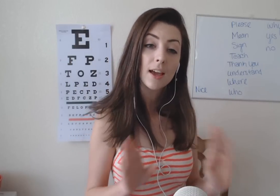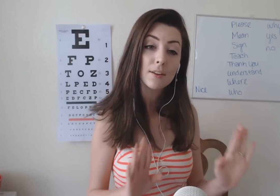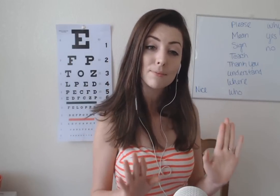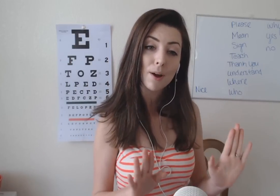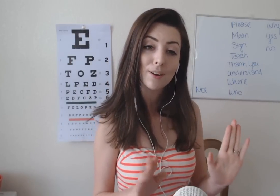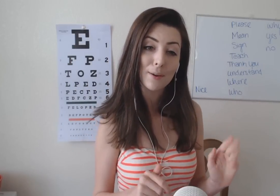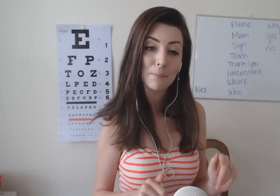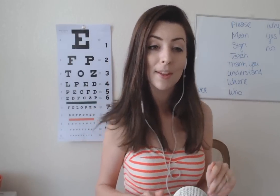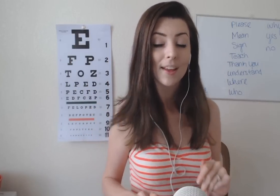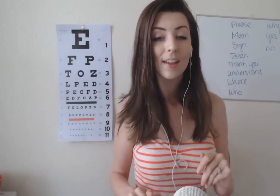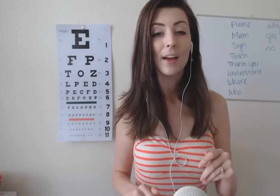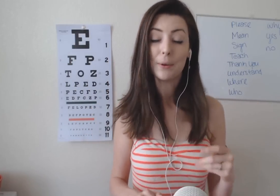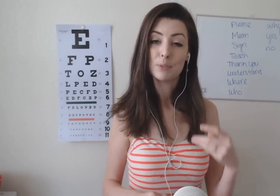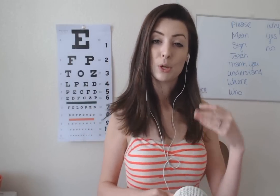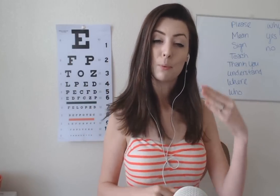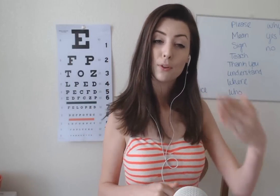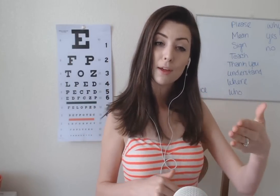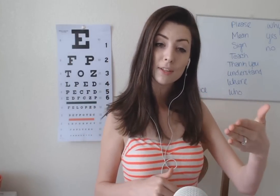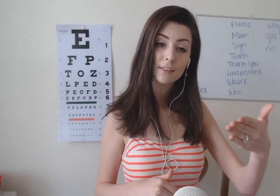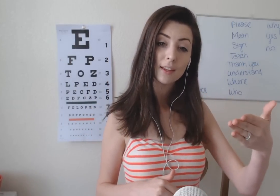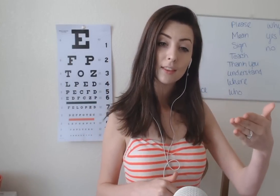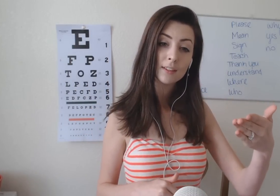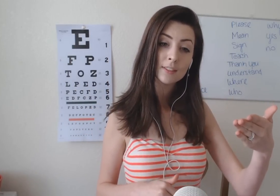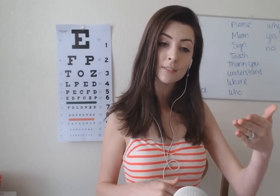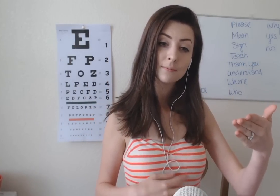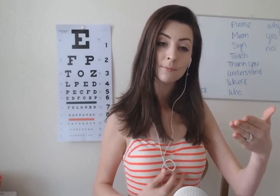of brought up. So you're going to put your left hand like this.